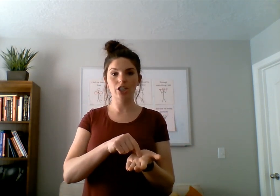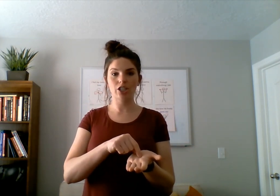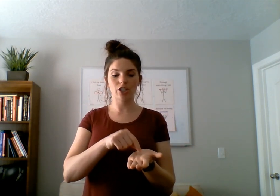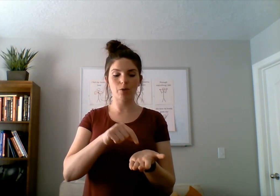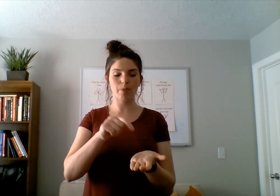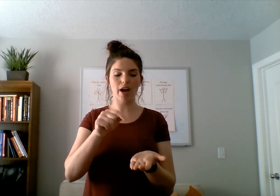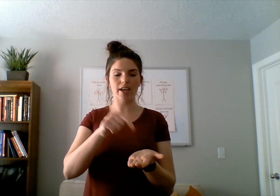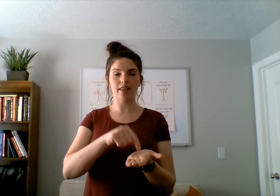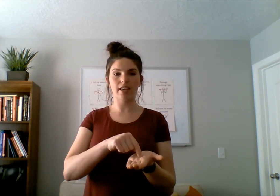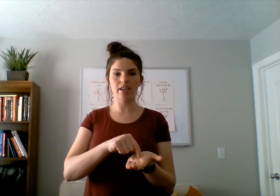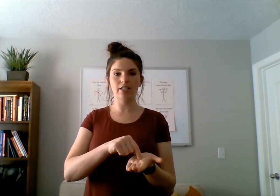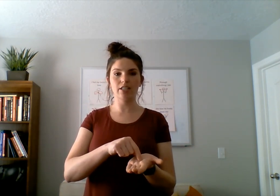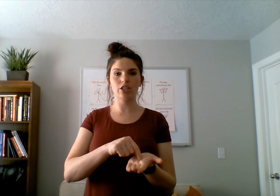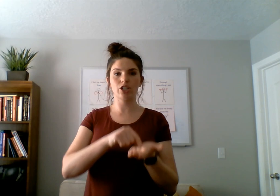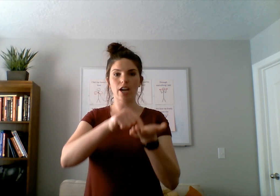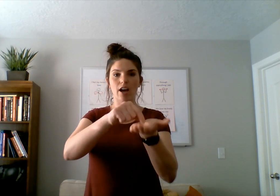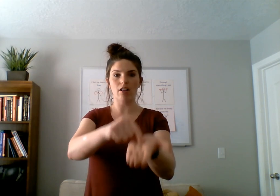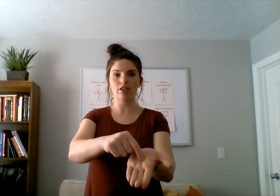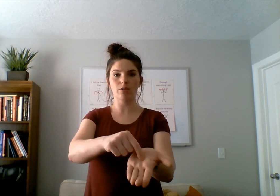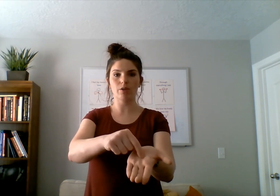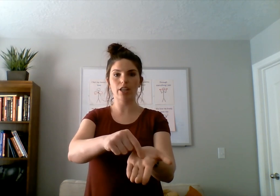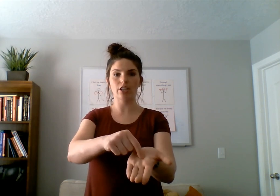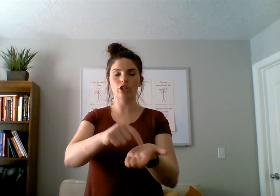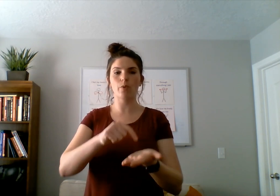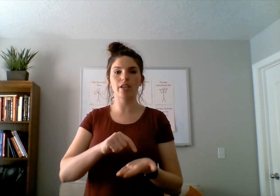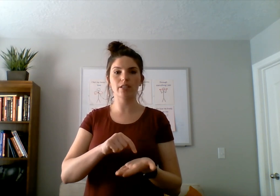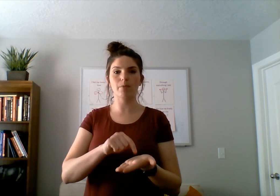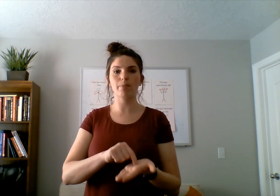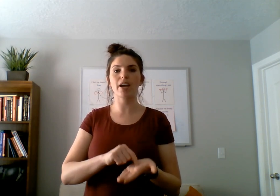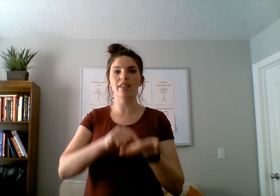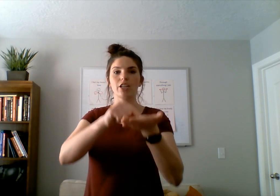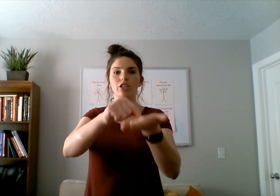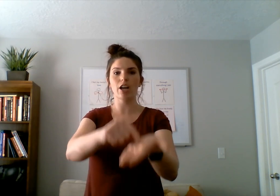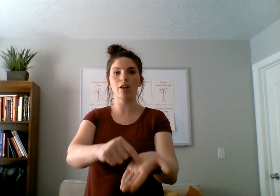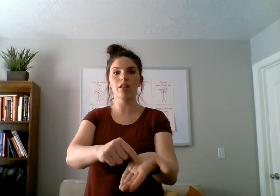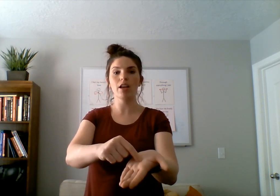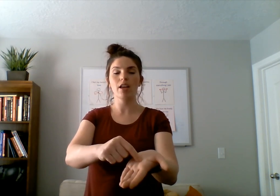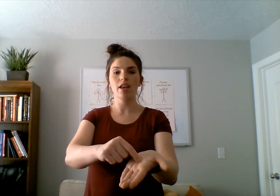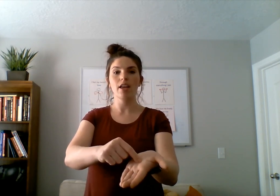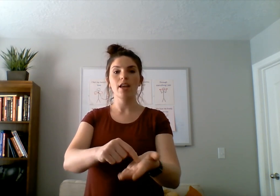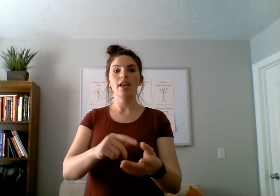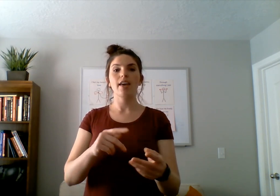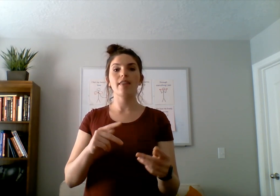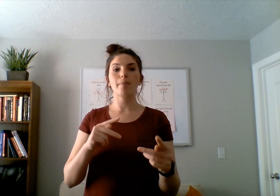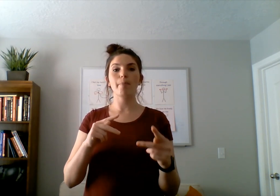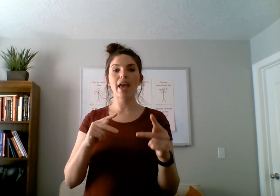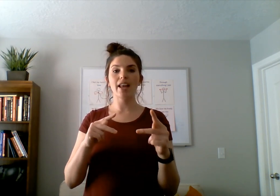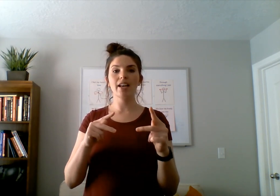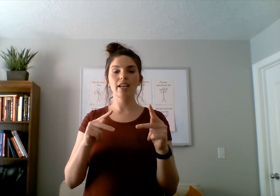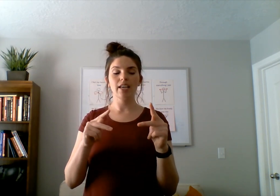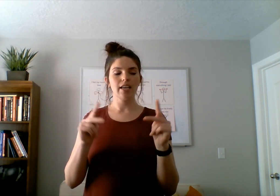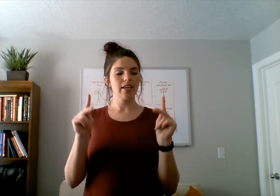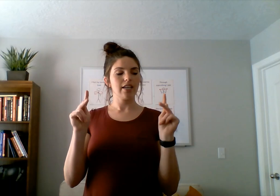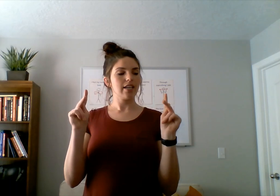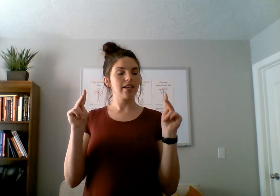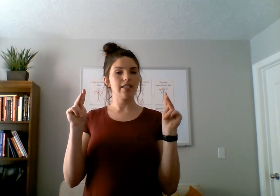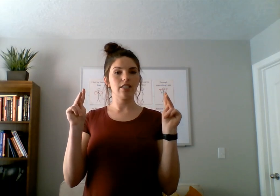So by this shall. So we're like showing somebody by this shall. And then men is